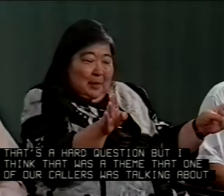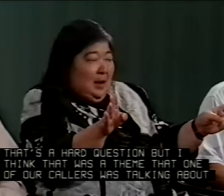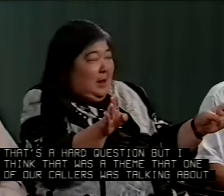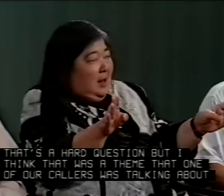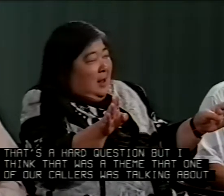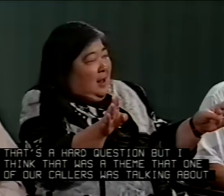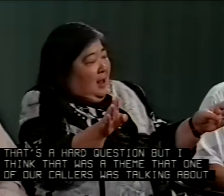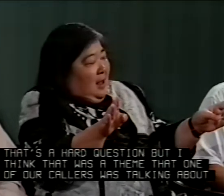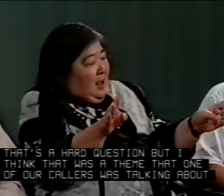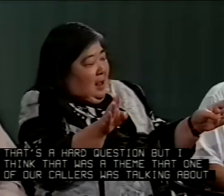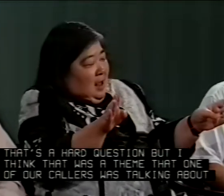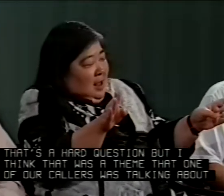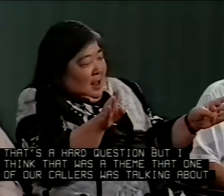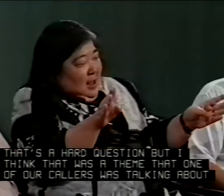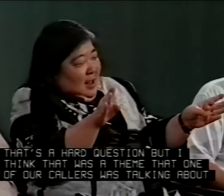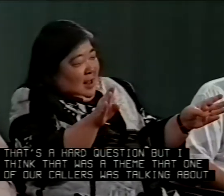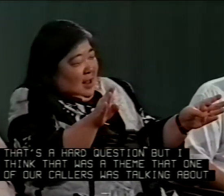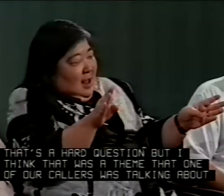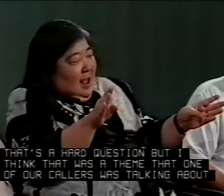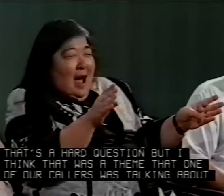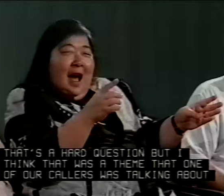I'm going to ask the question to the two of you.